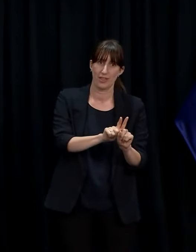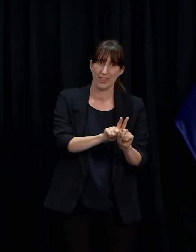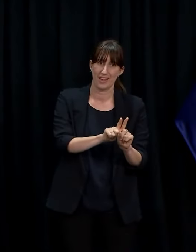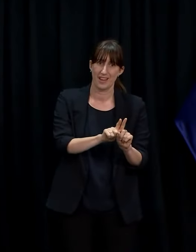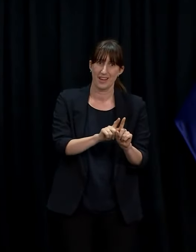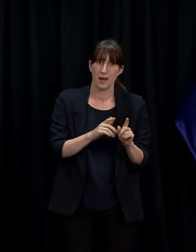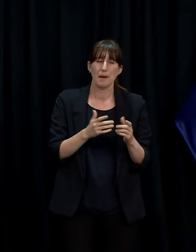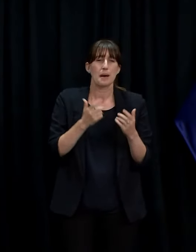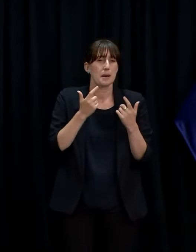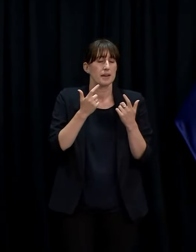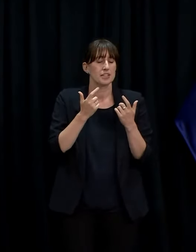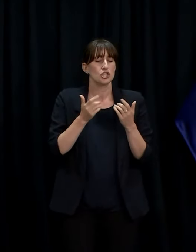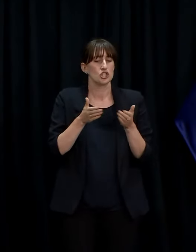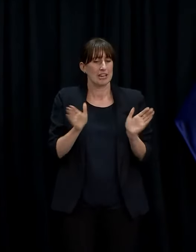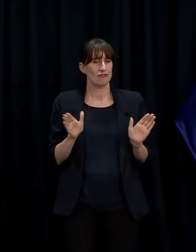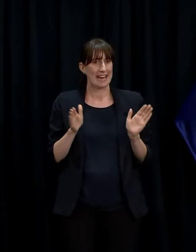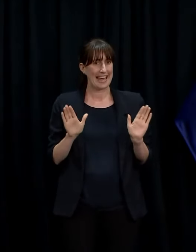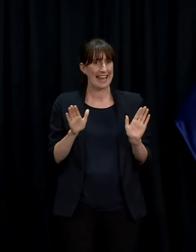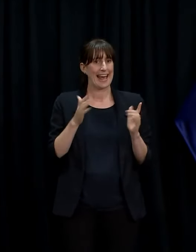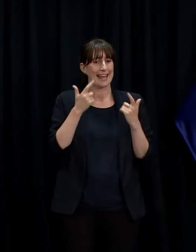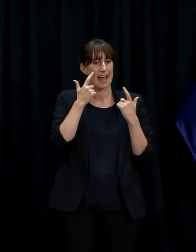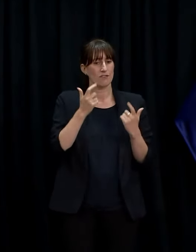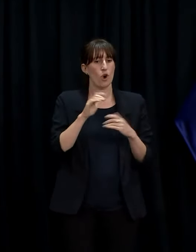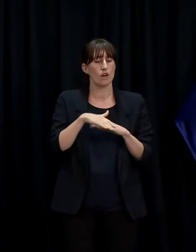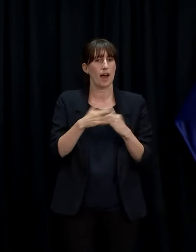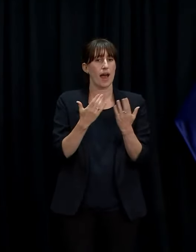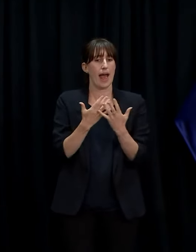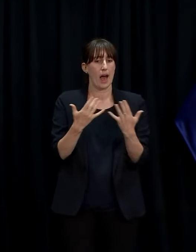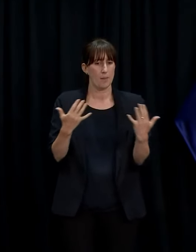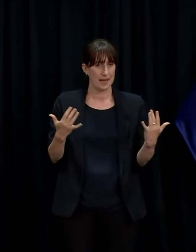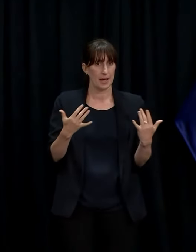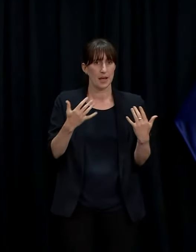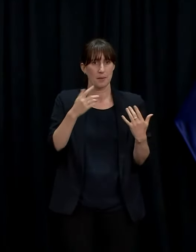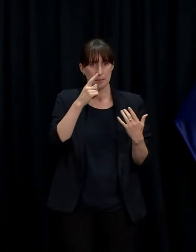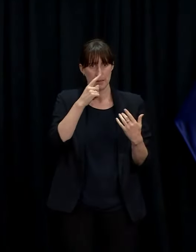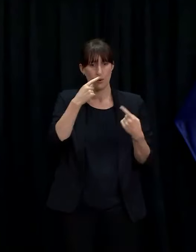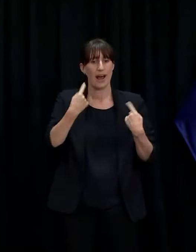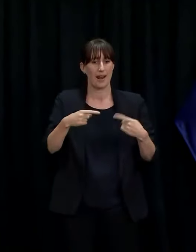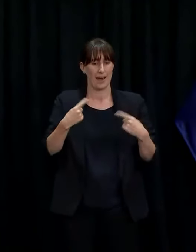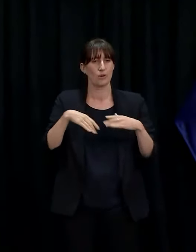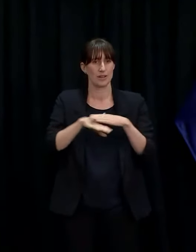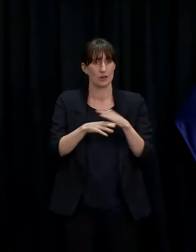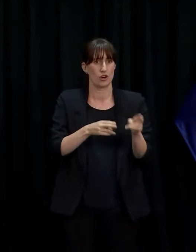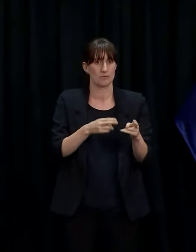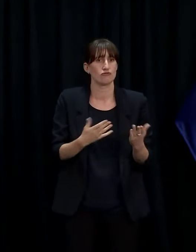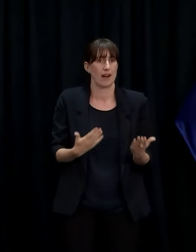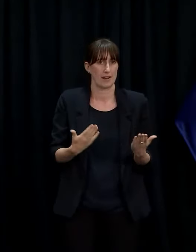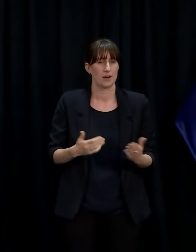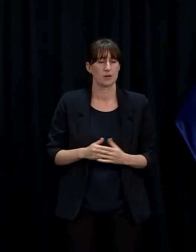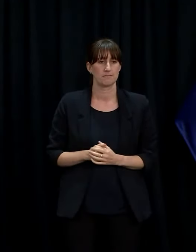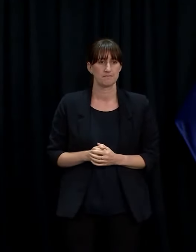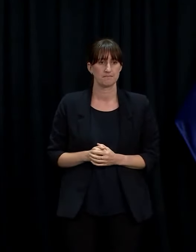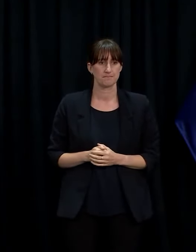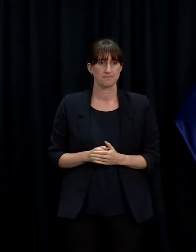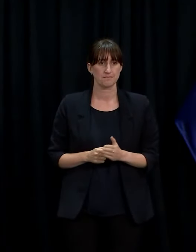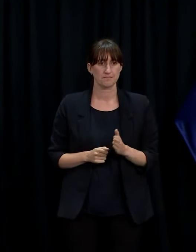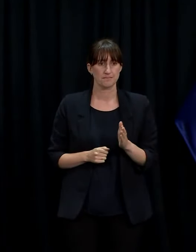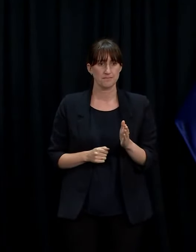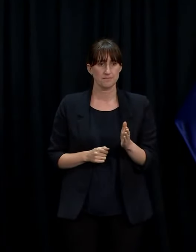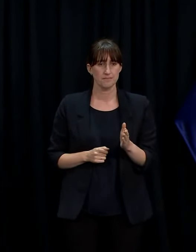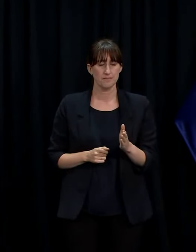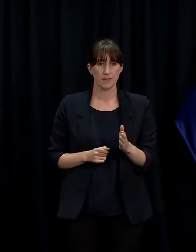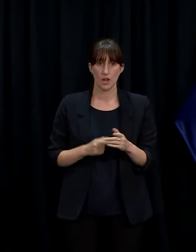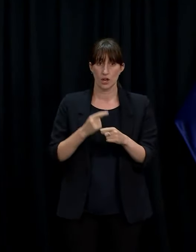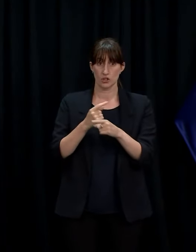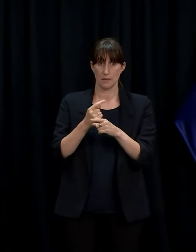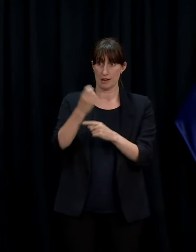of general foot traffic the amount of general foot traffic that they're allowing into the hospital at the moment. Just in terms of the move to Orange, is